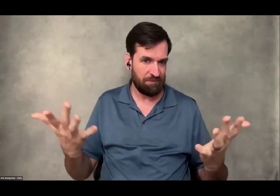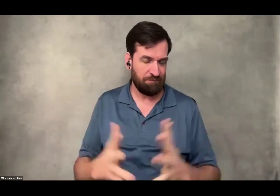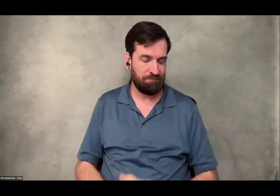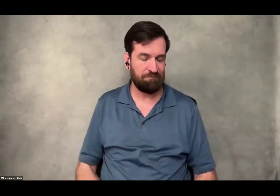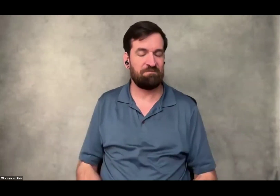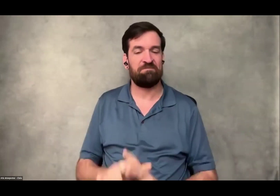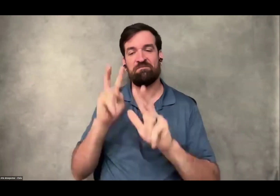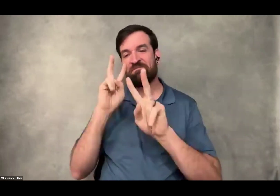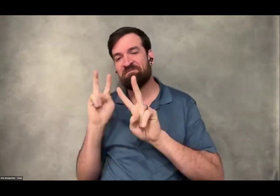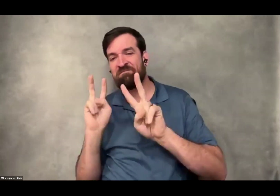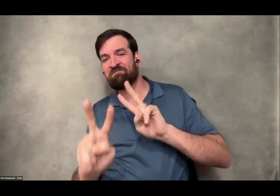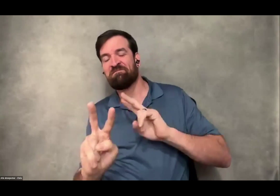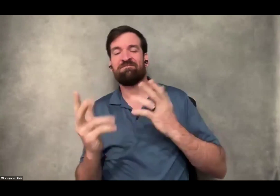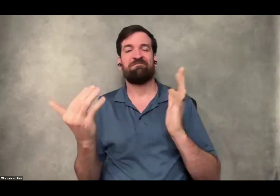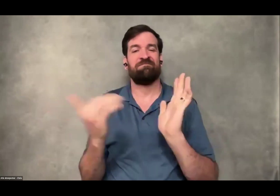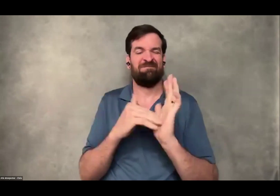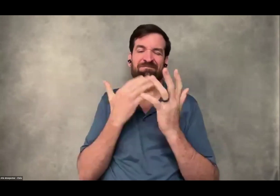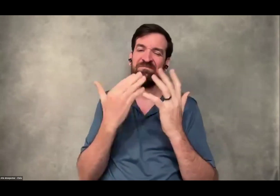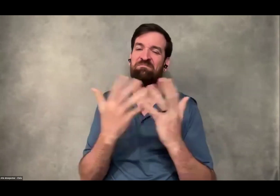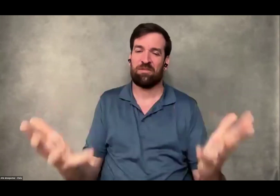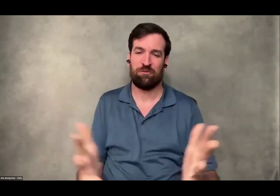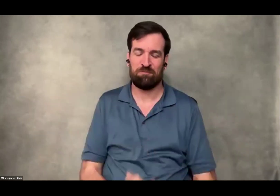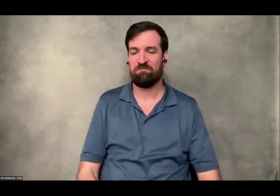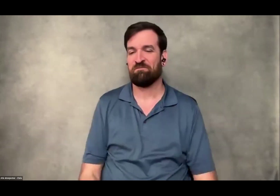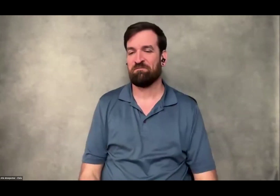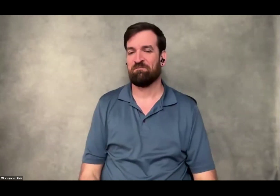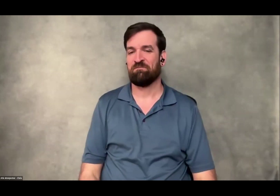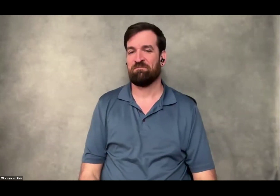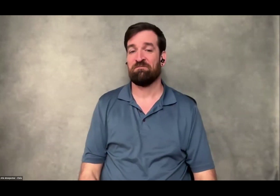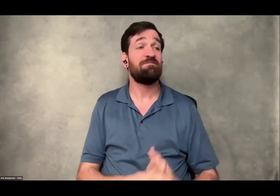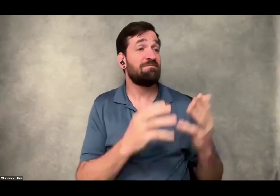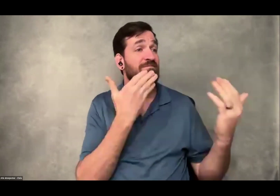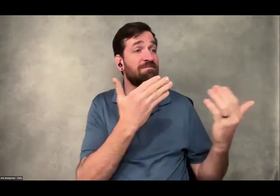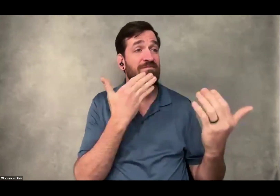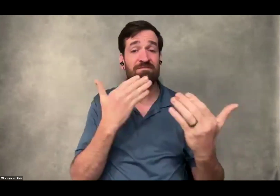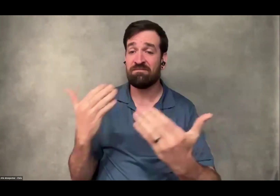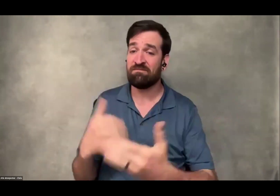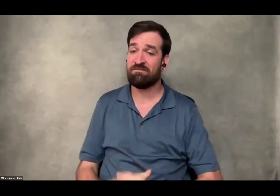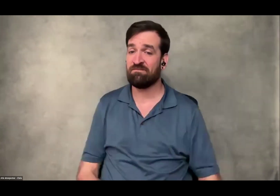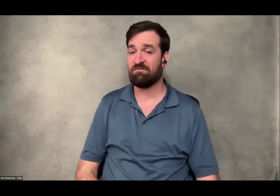looking forward. Again, thank you very much. Thank you. Thank you.